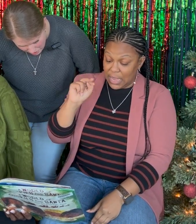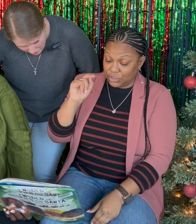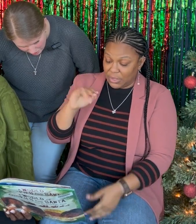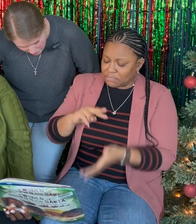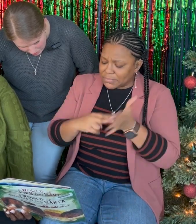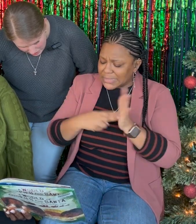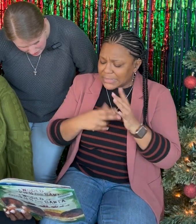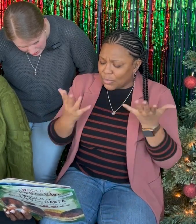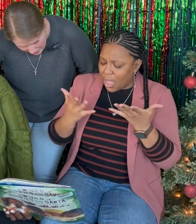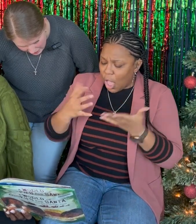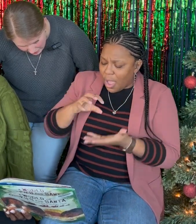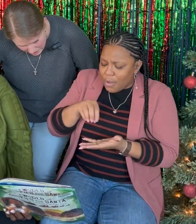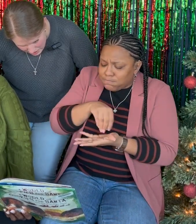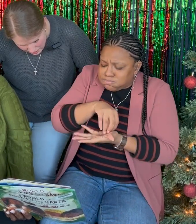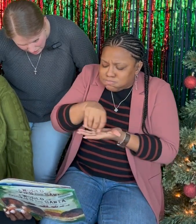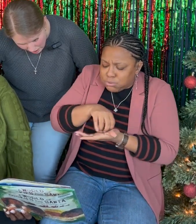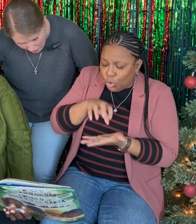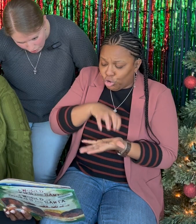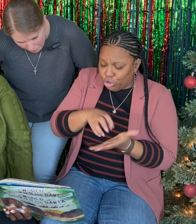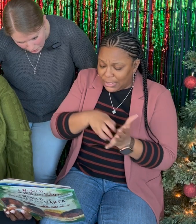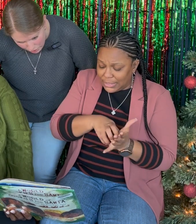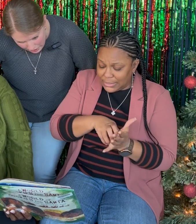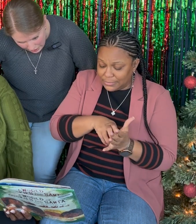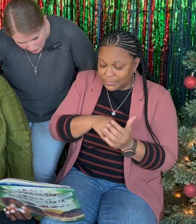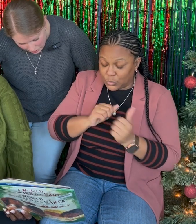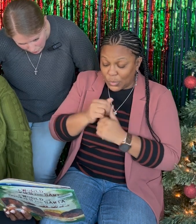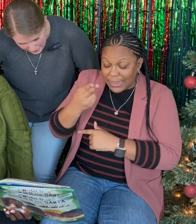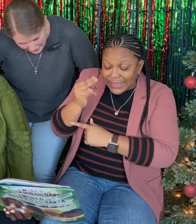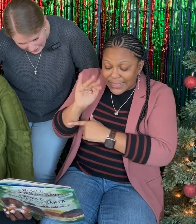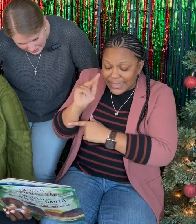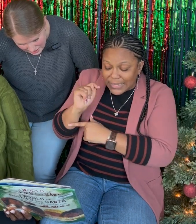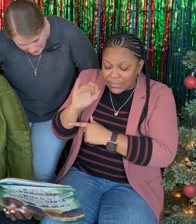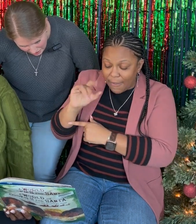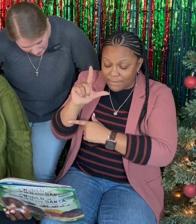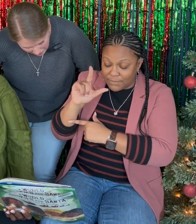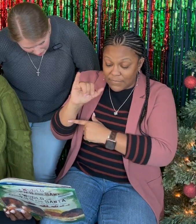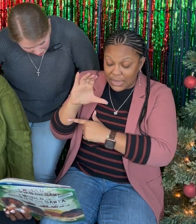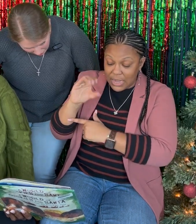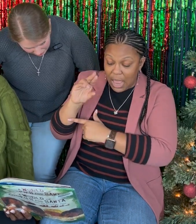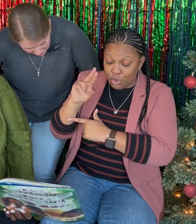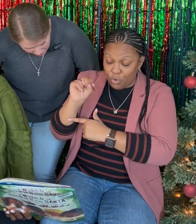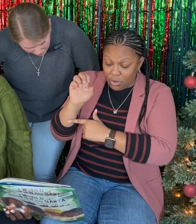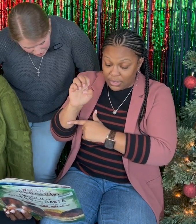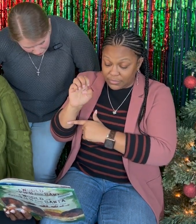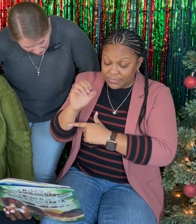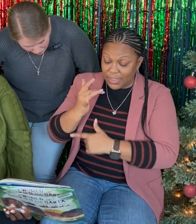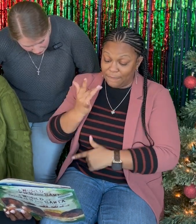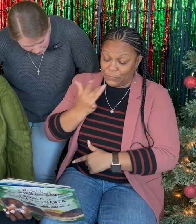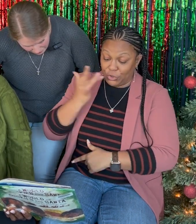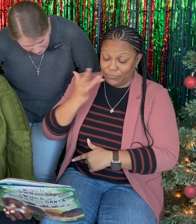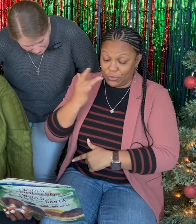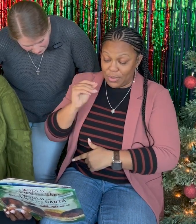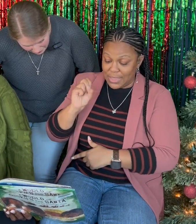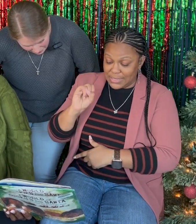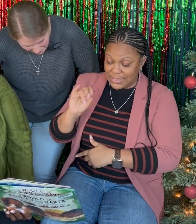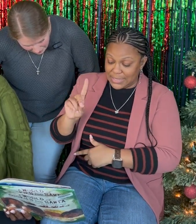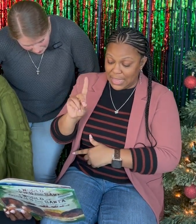Mandaceros de Anís, a crumble cookie with a hint of licorice flavor,